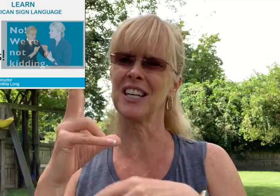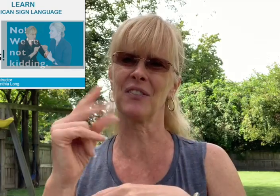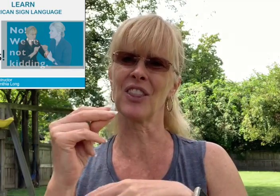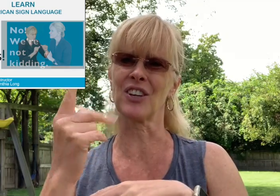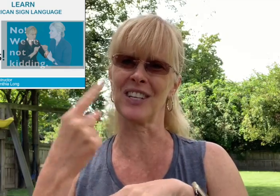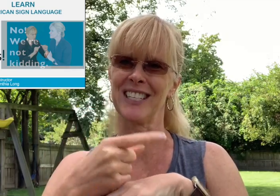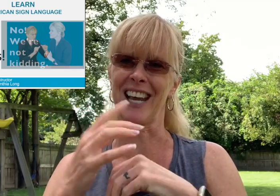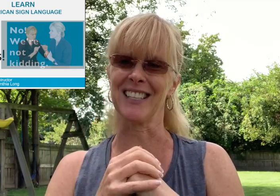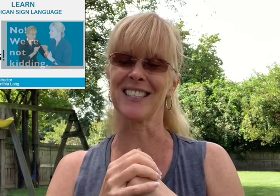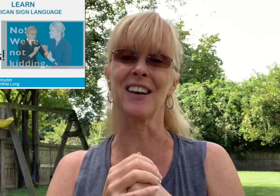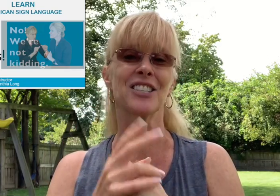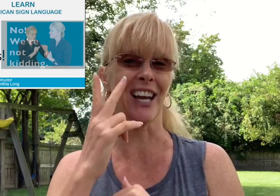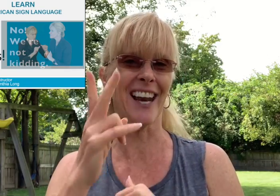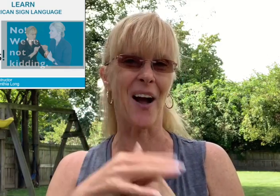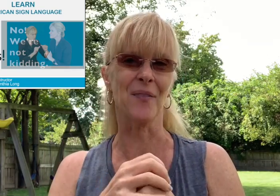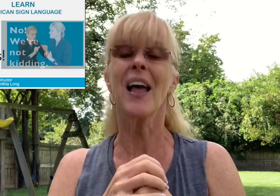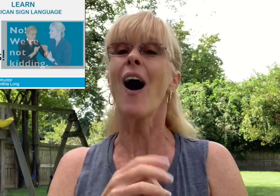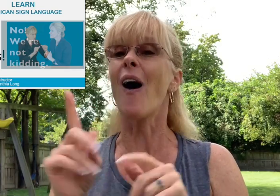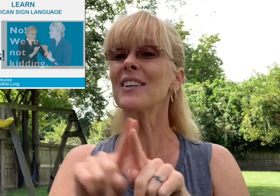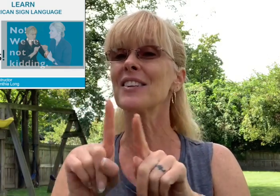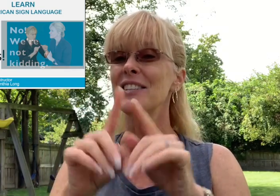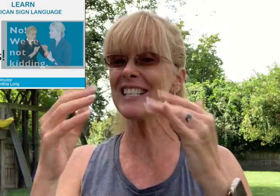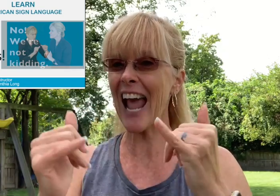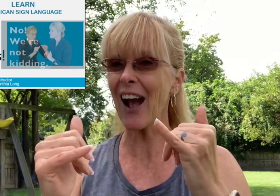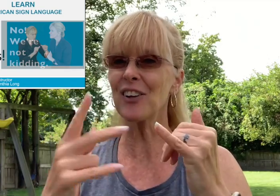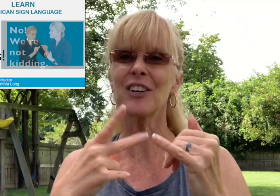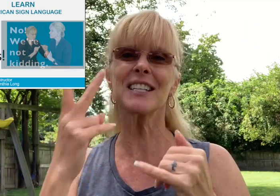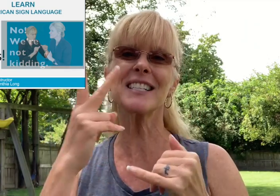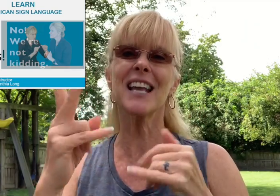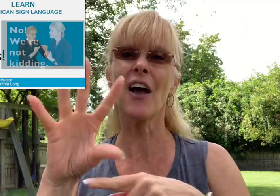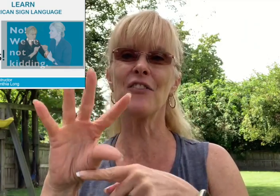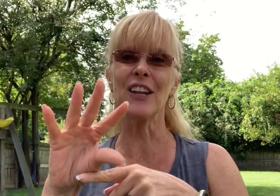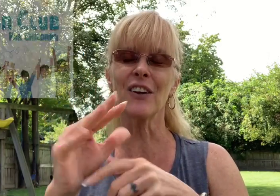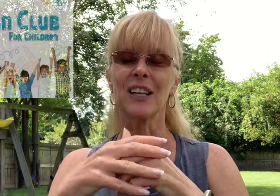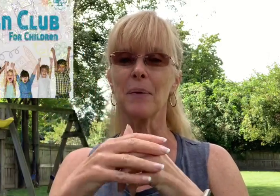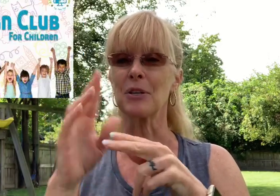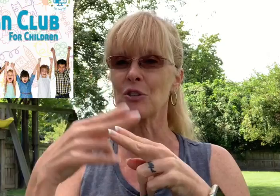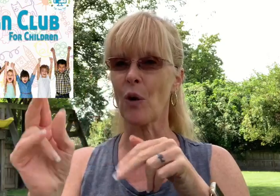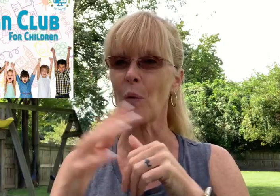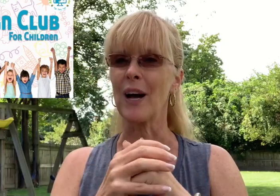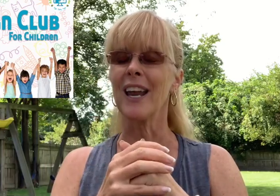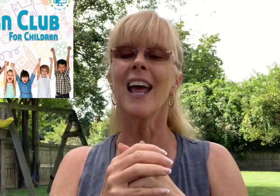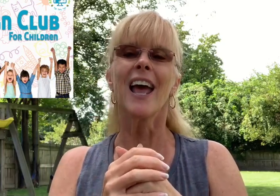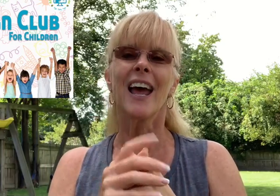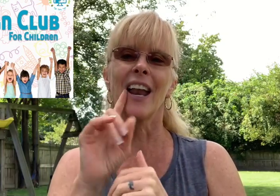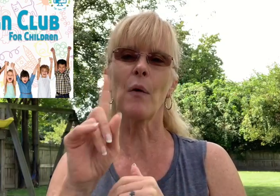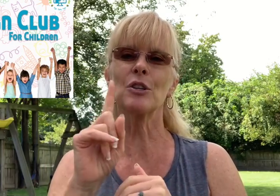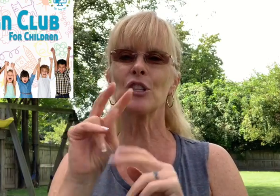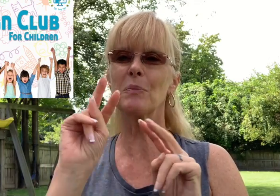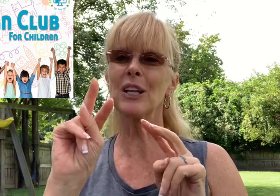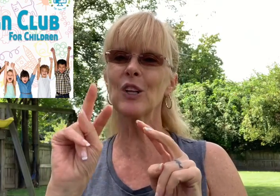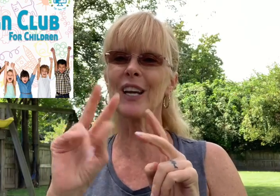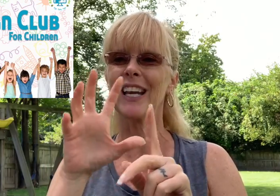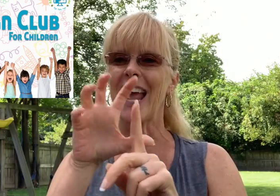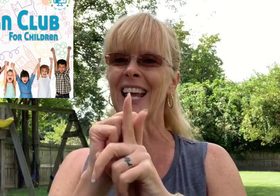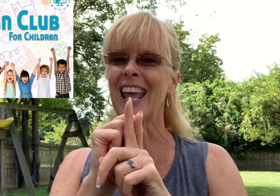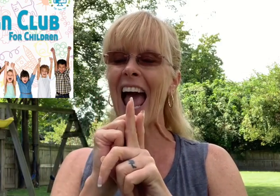even 30 days. Check it out. Also, now you're going to see a video clip, a short one, and I want you to be looking and